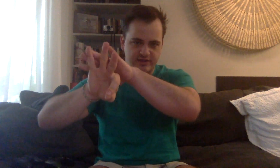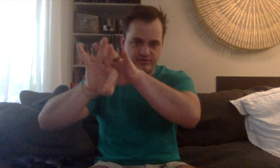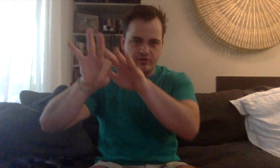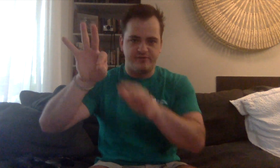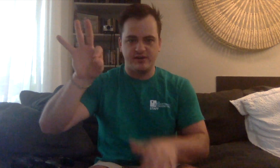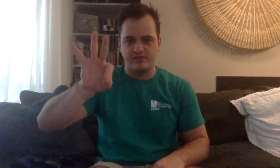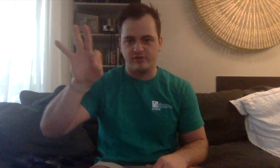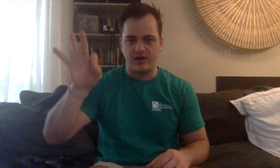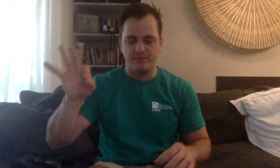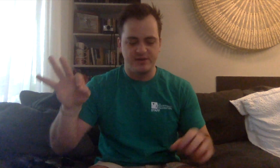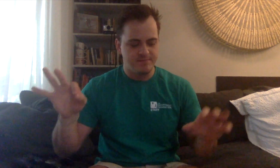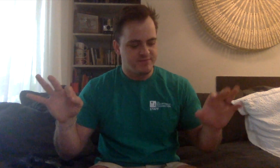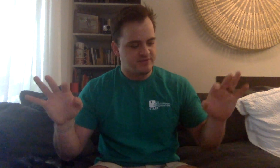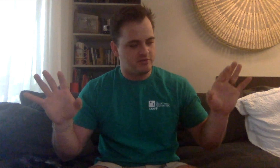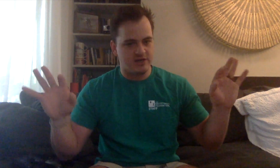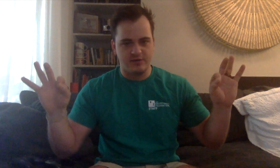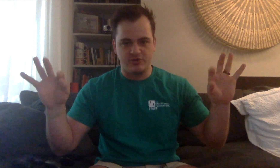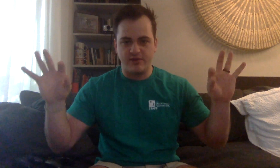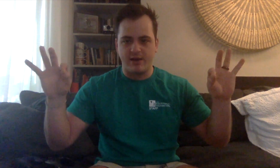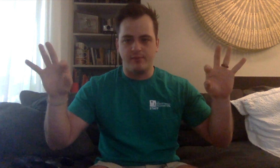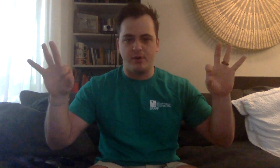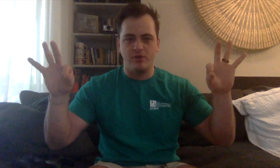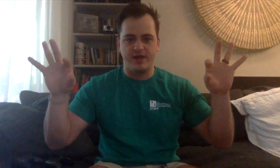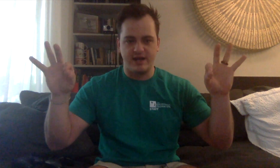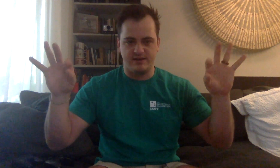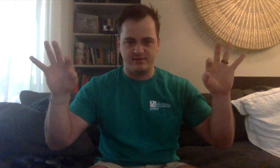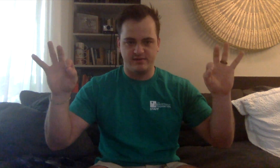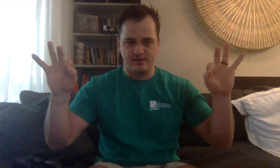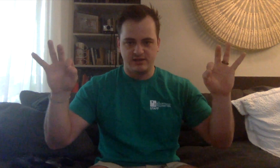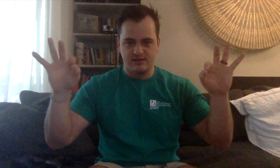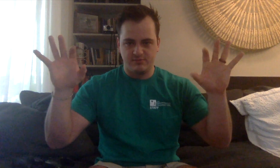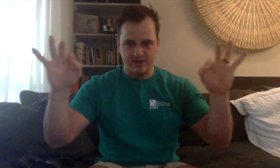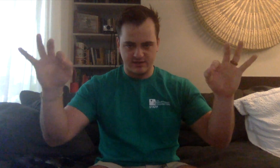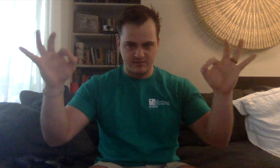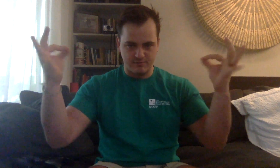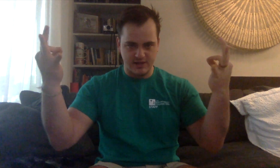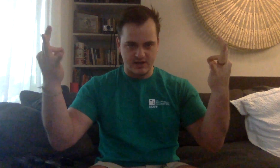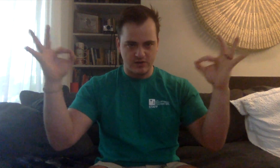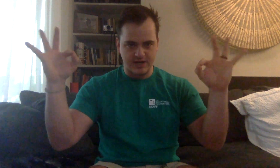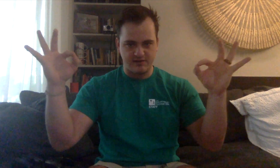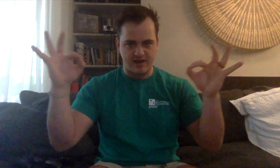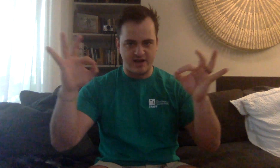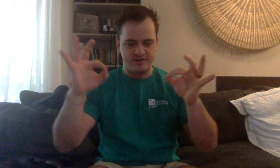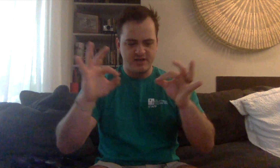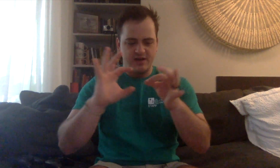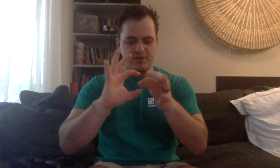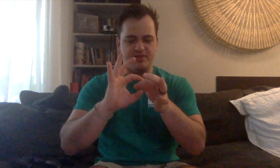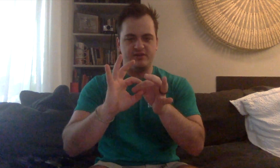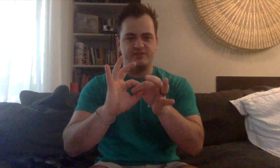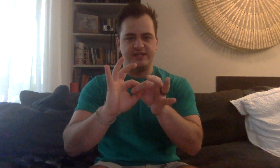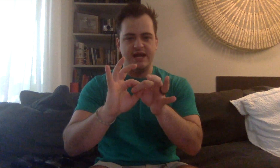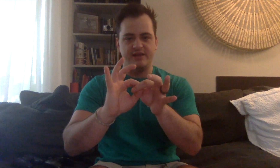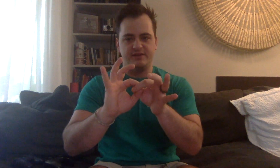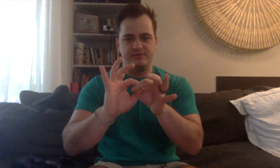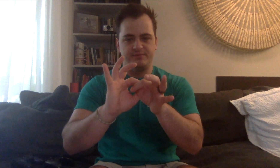three fingers are up. So we're going to do that with both hands. Make the OK sign, but they're together.